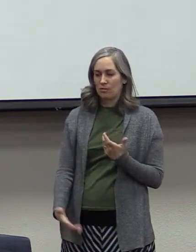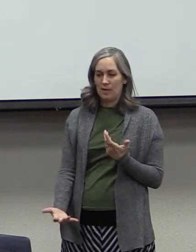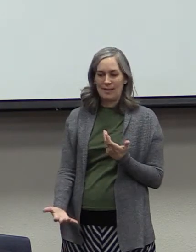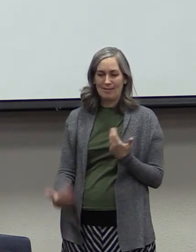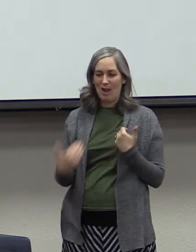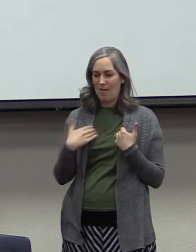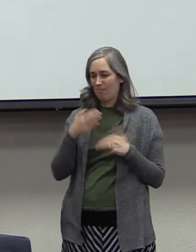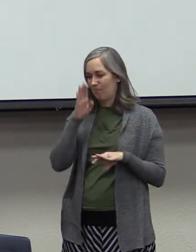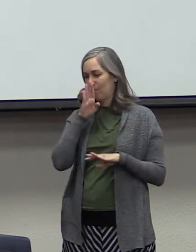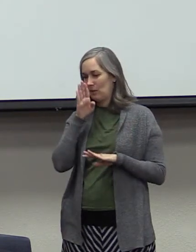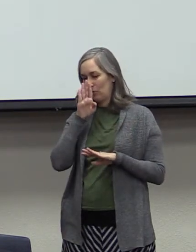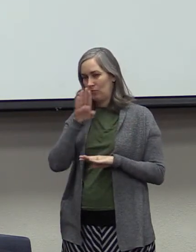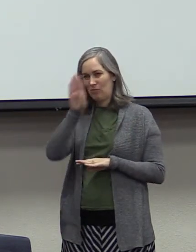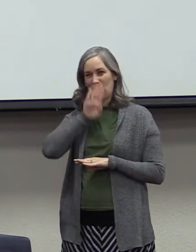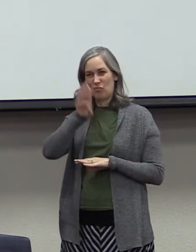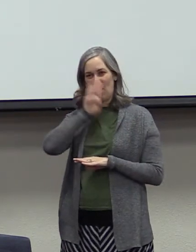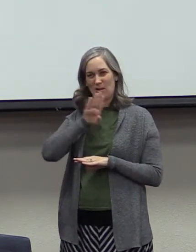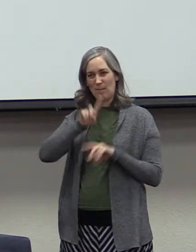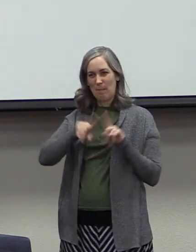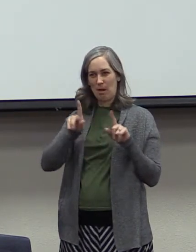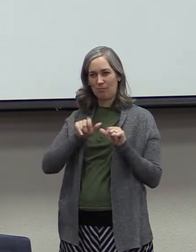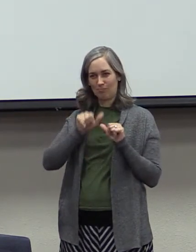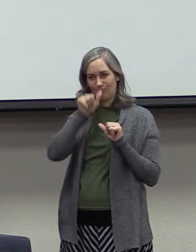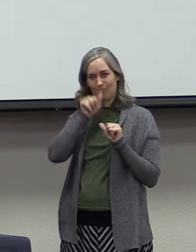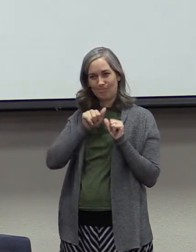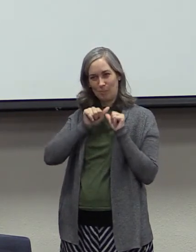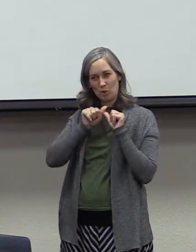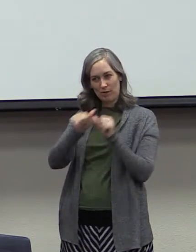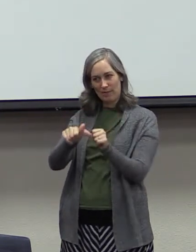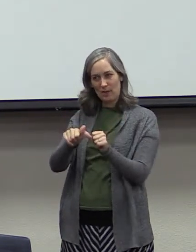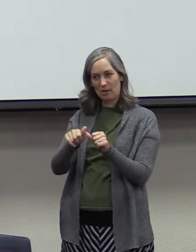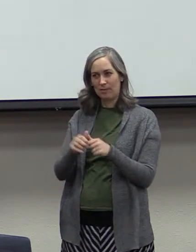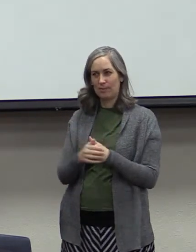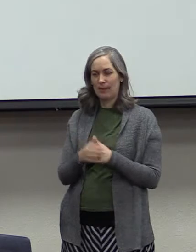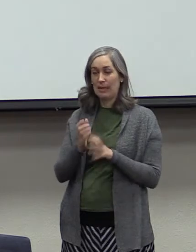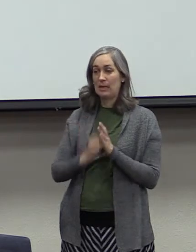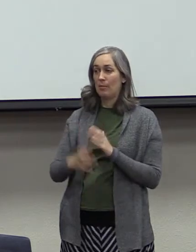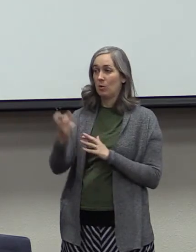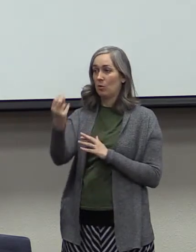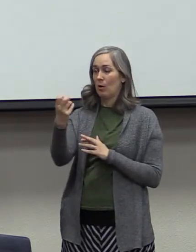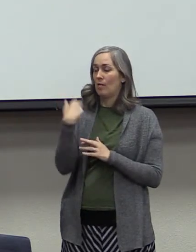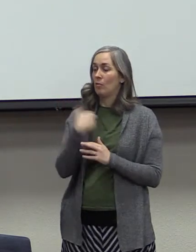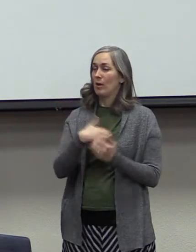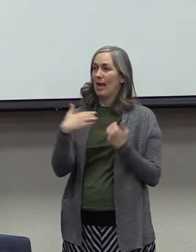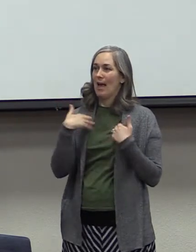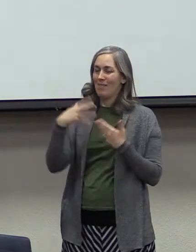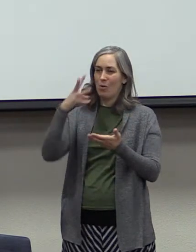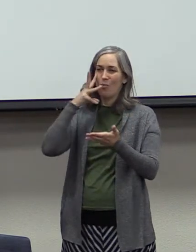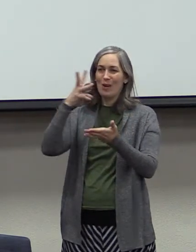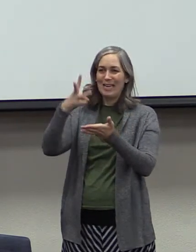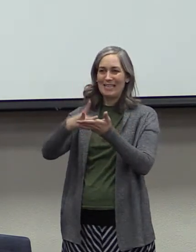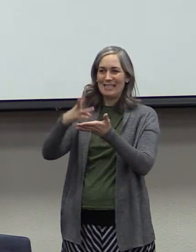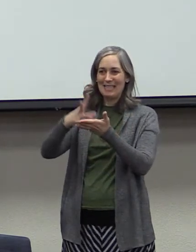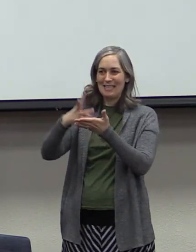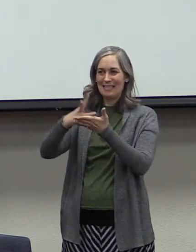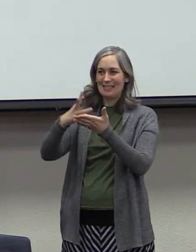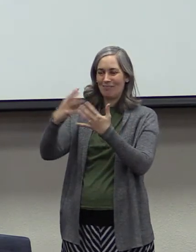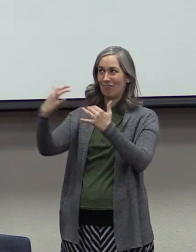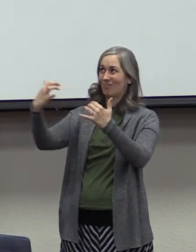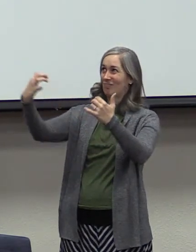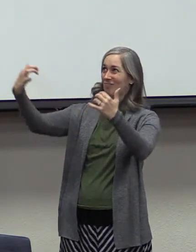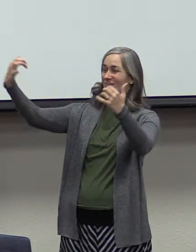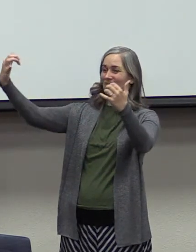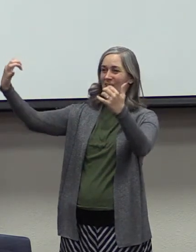frustrations, but they persevered. Then the 12th chapter begins, since we have this great cloud of witnesses surrounding us, let us lay